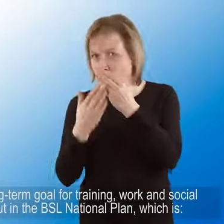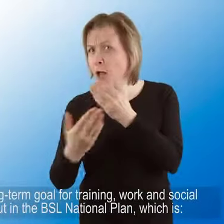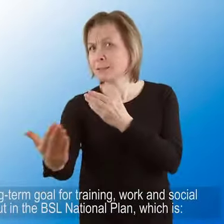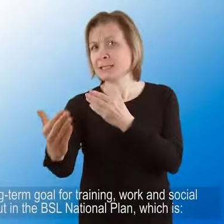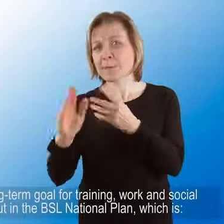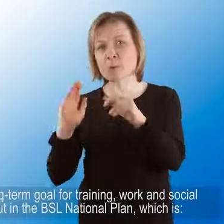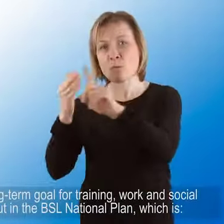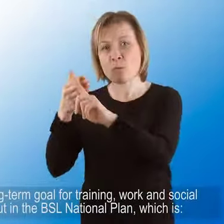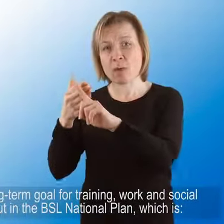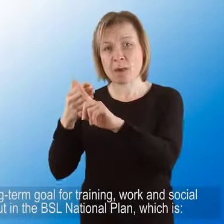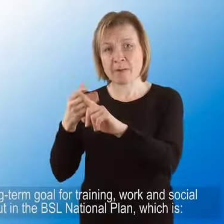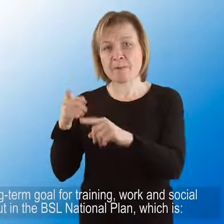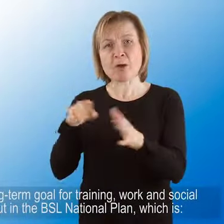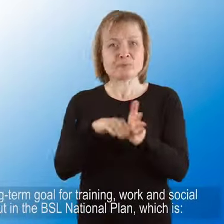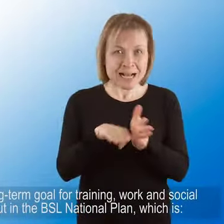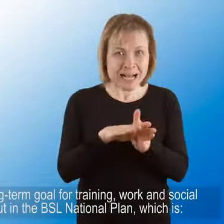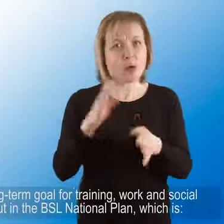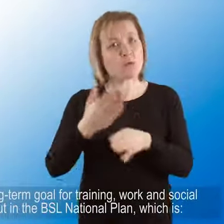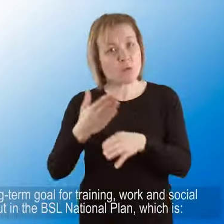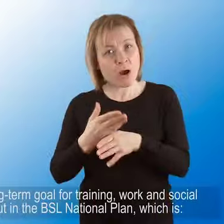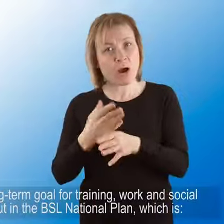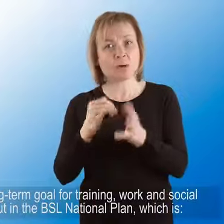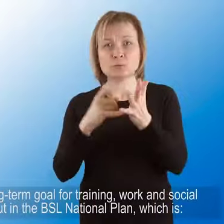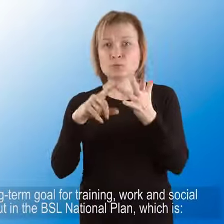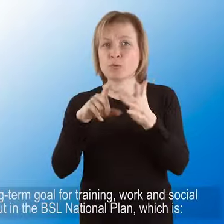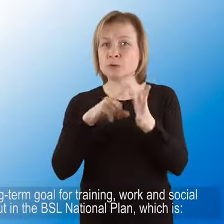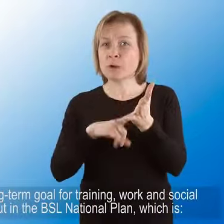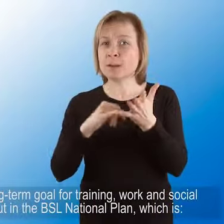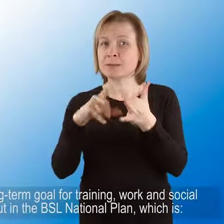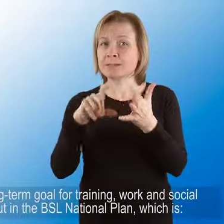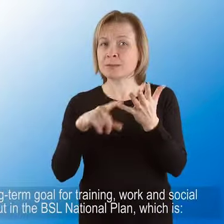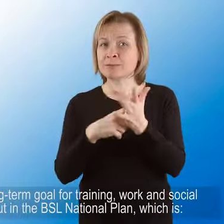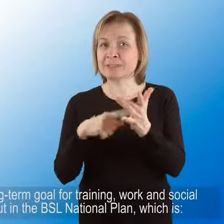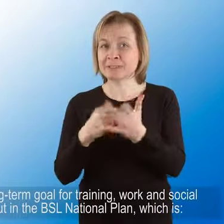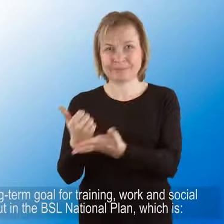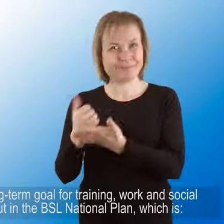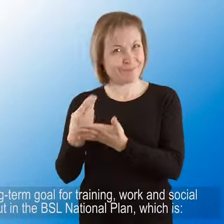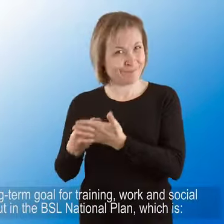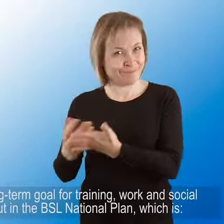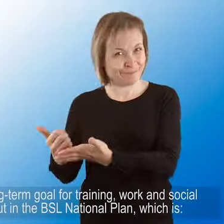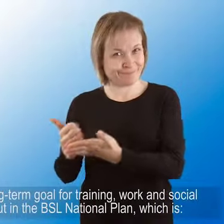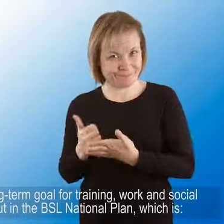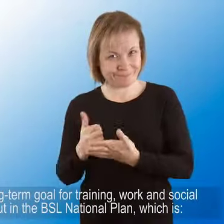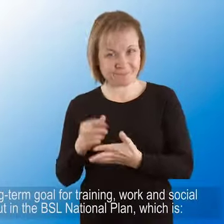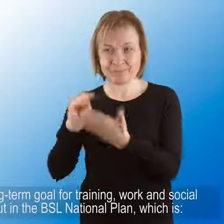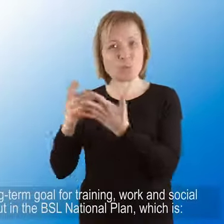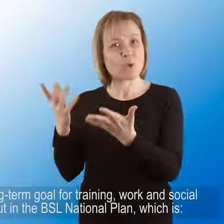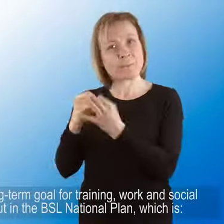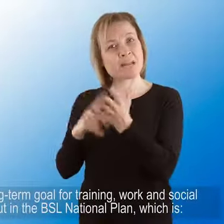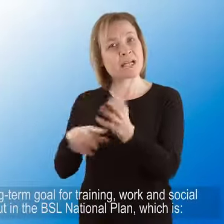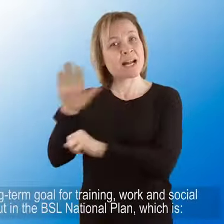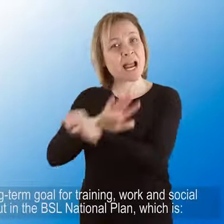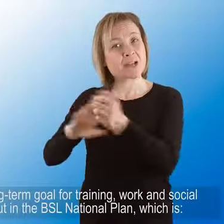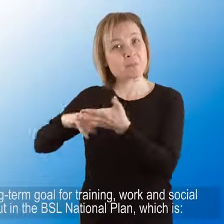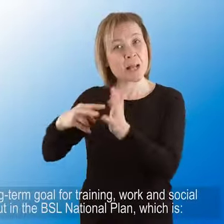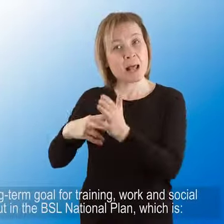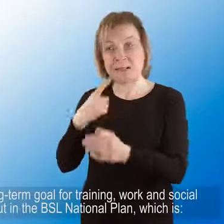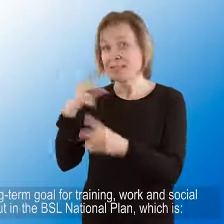We share the long-term goal for training, work and social security set out in the BSL National Plan, which